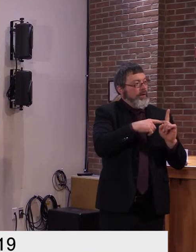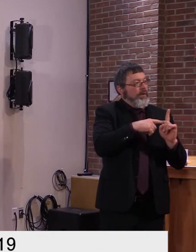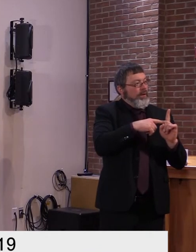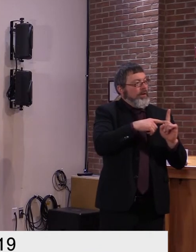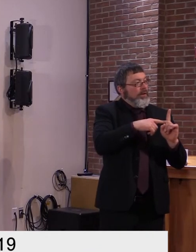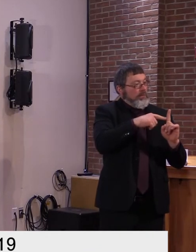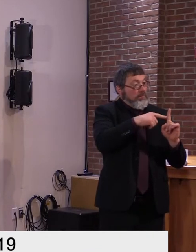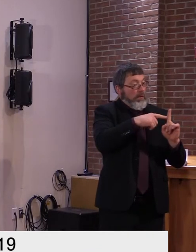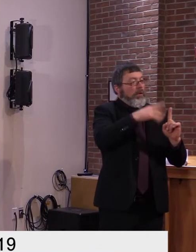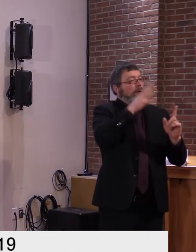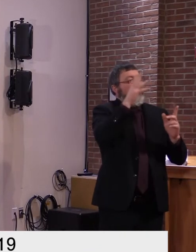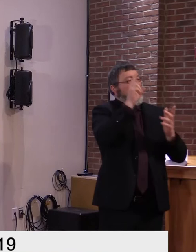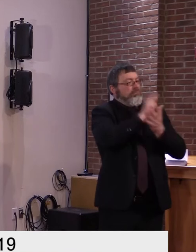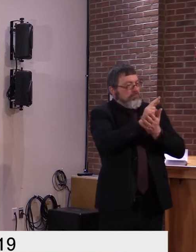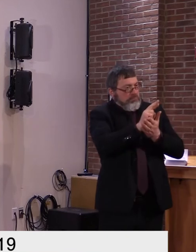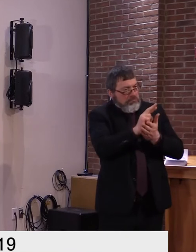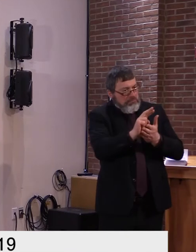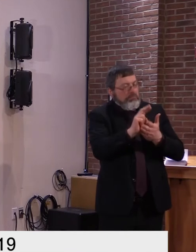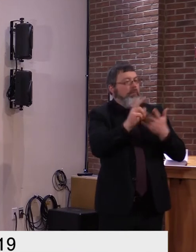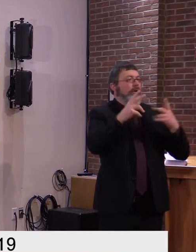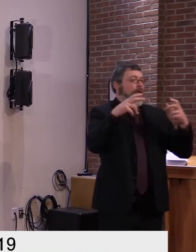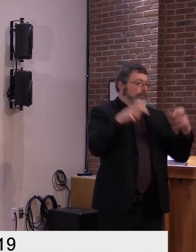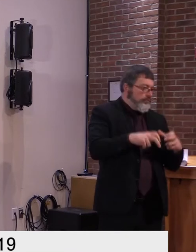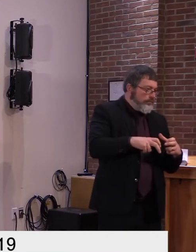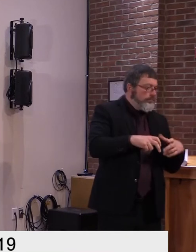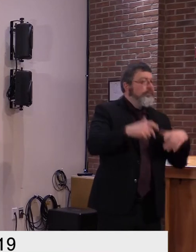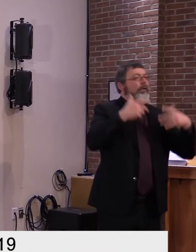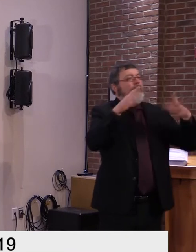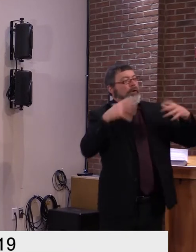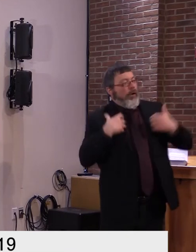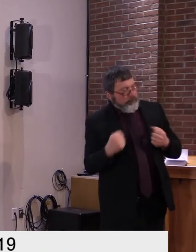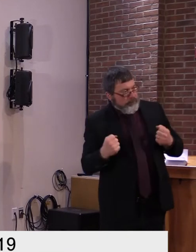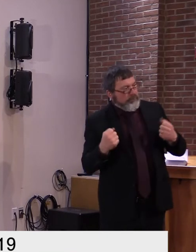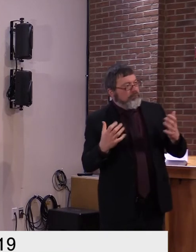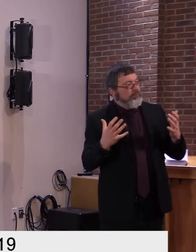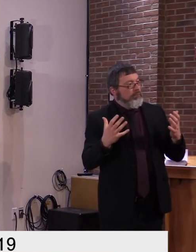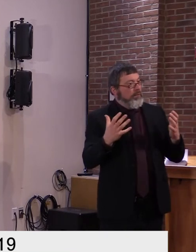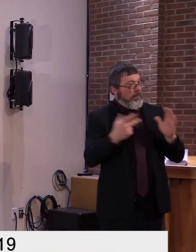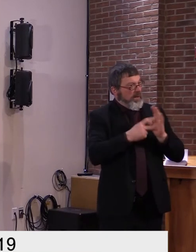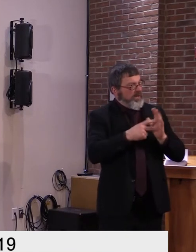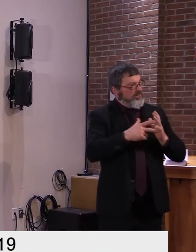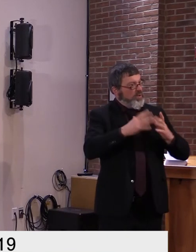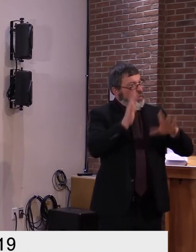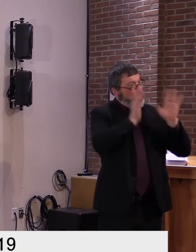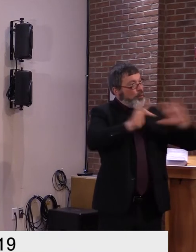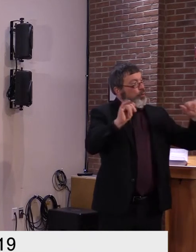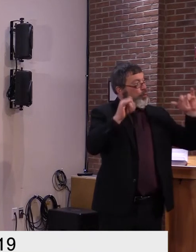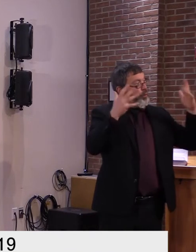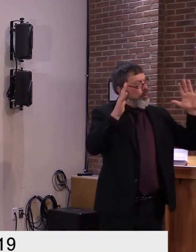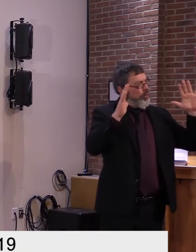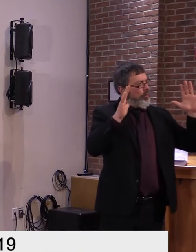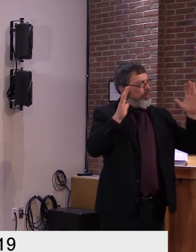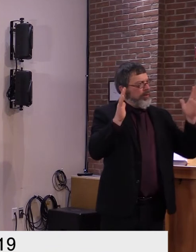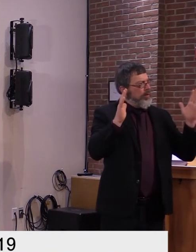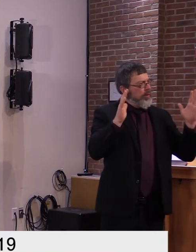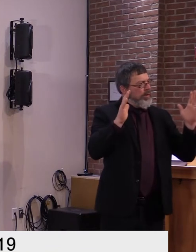You mean if they travel, Lisa, or if they have a gathering? If someone's coming into the state.